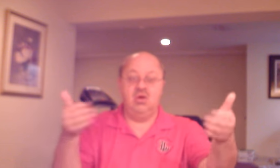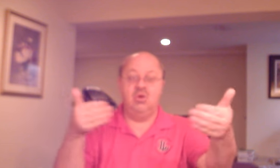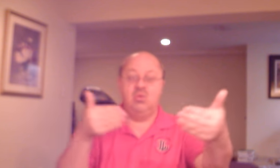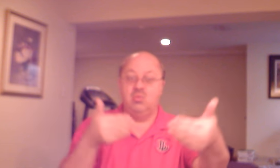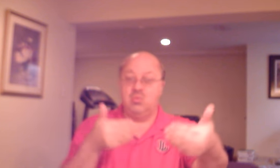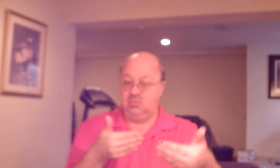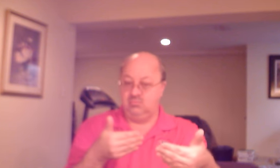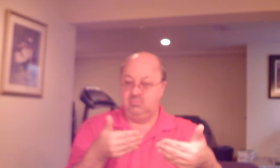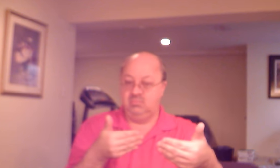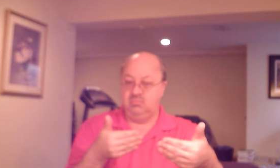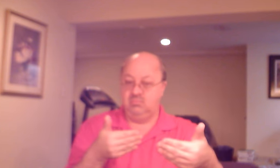Room.